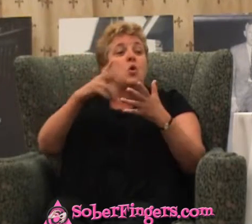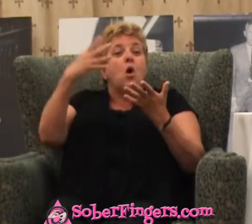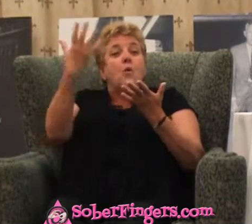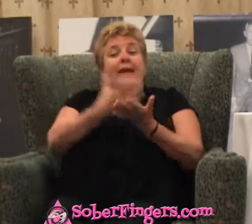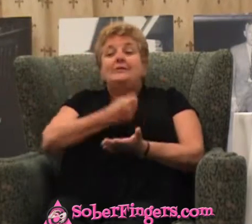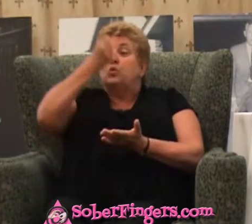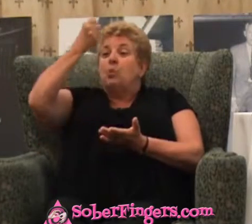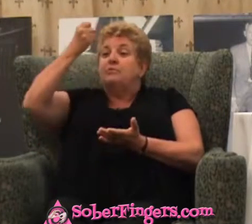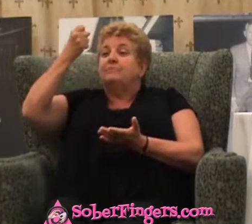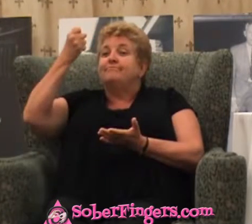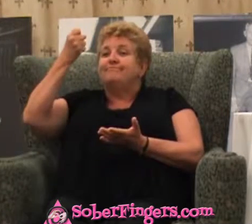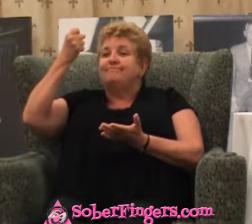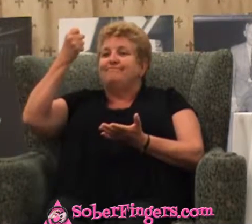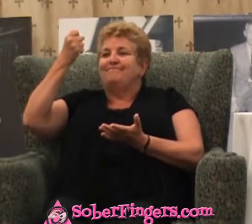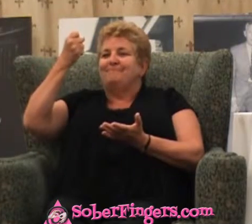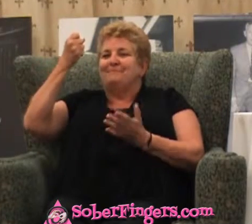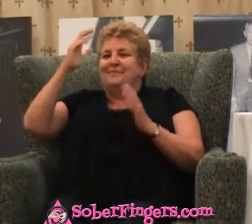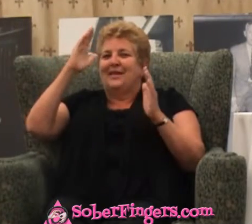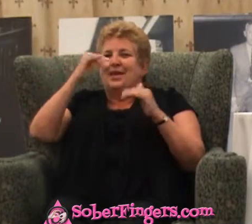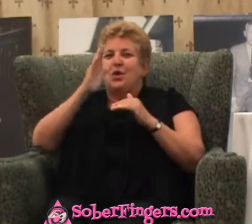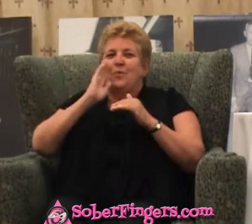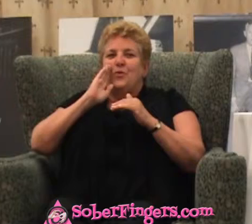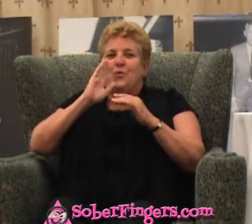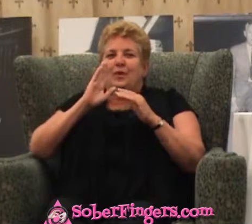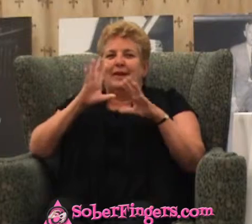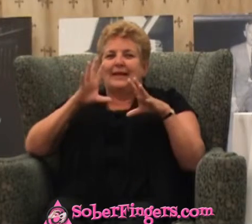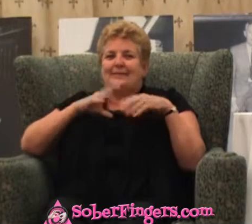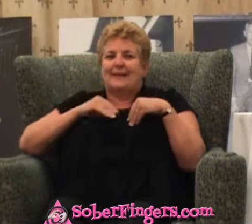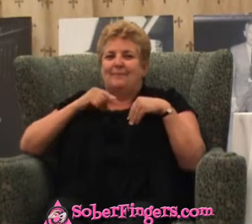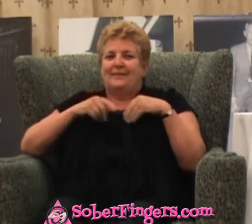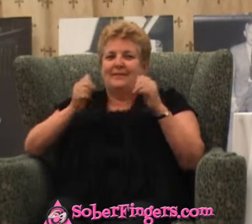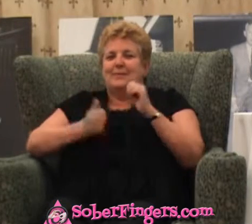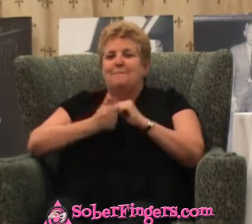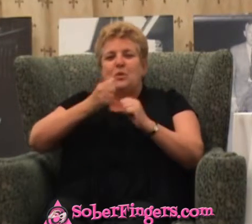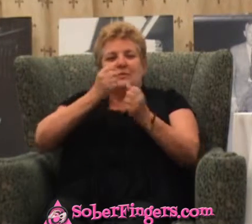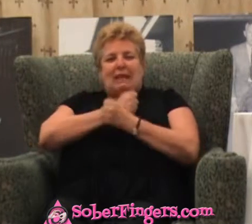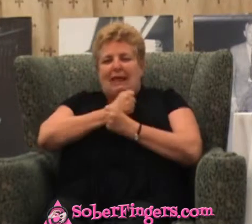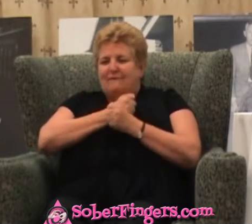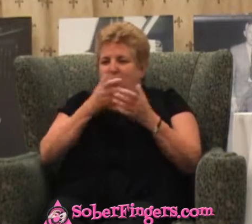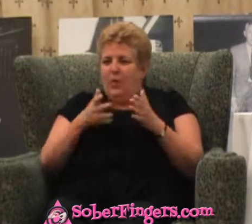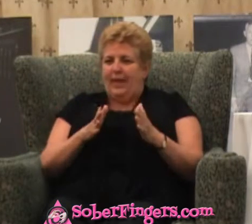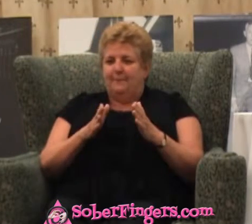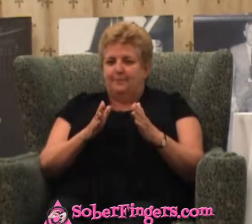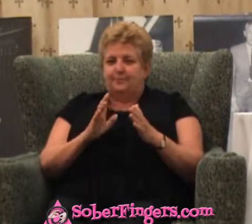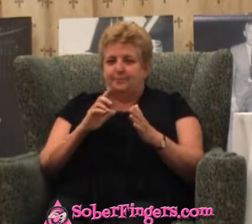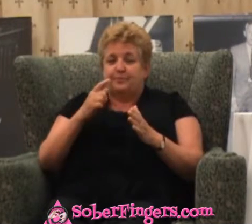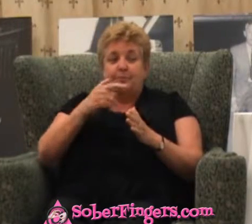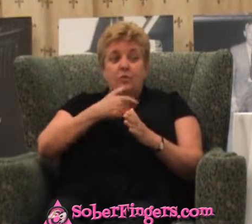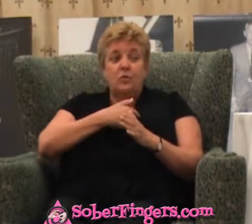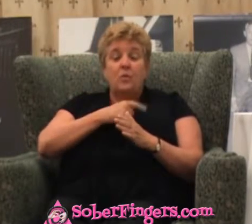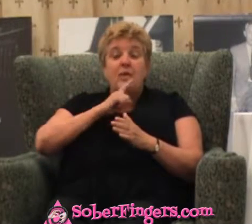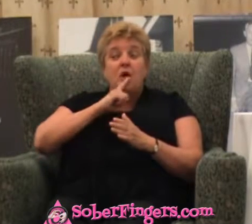And I hope you take this in the most loving way. We are your new adoptive